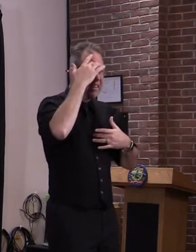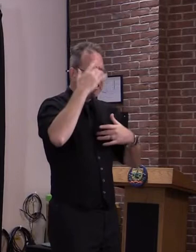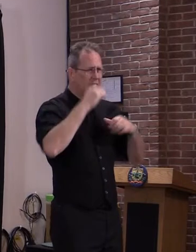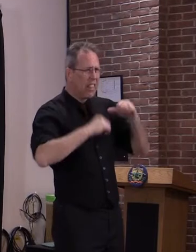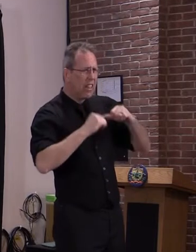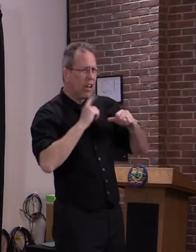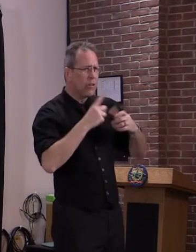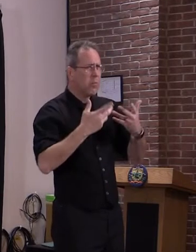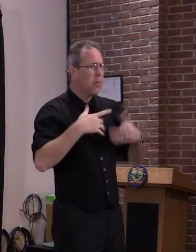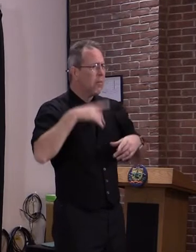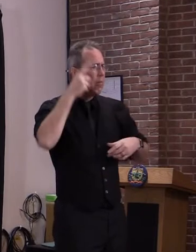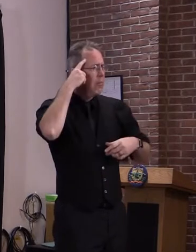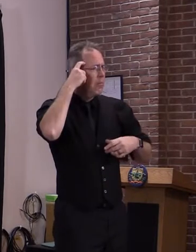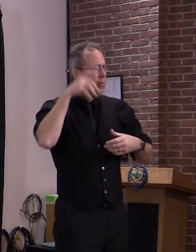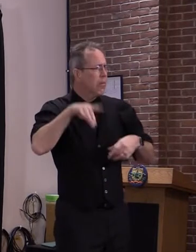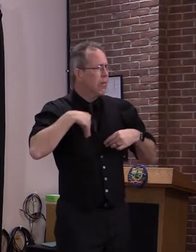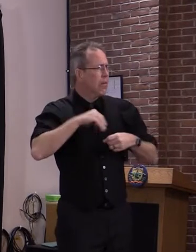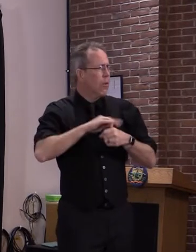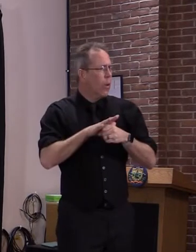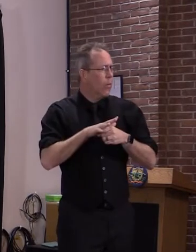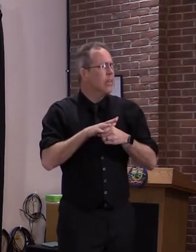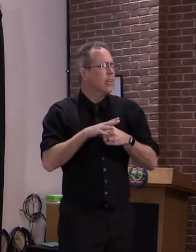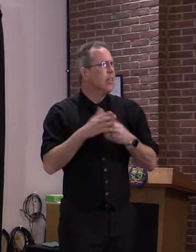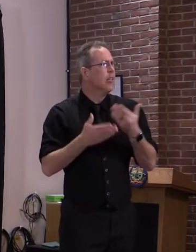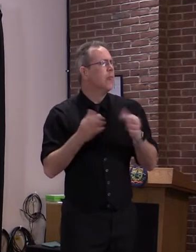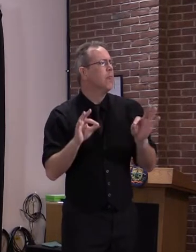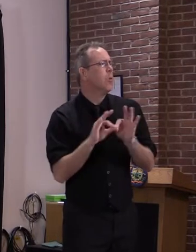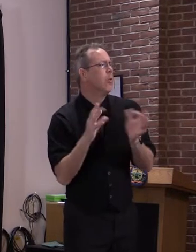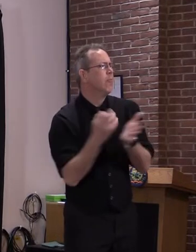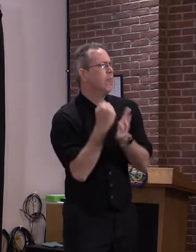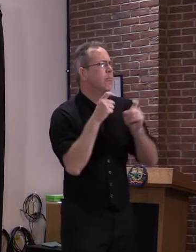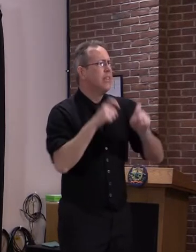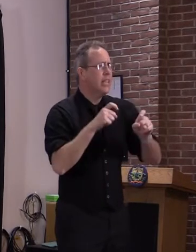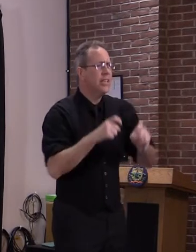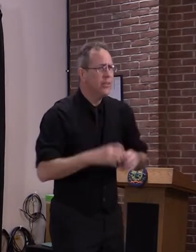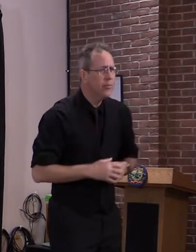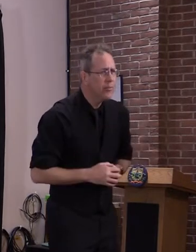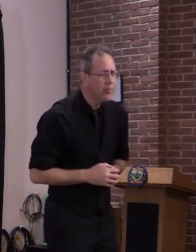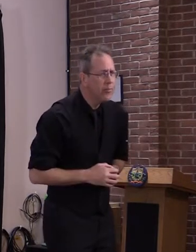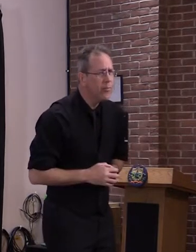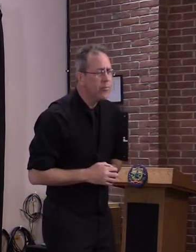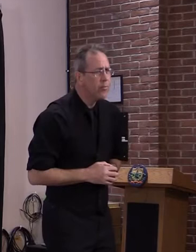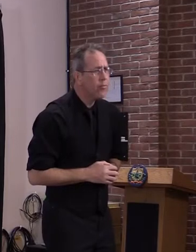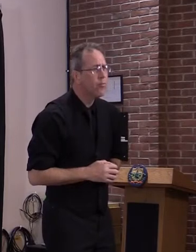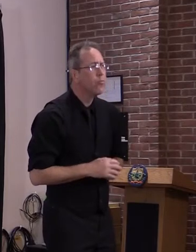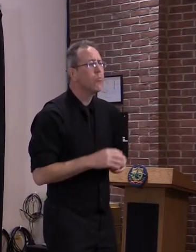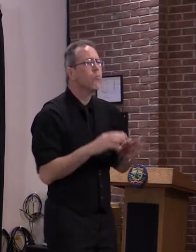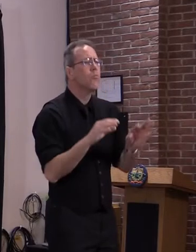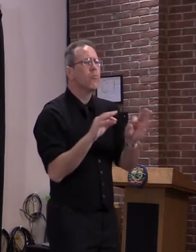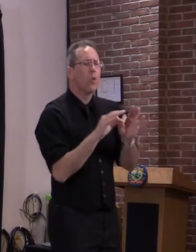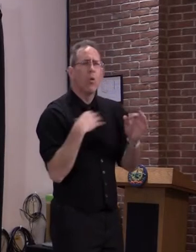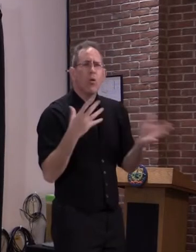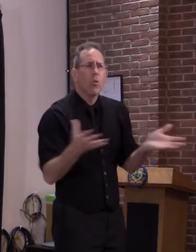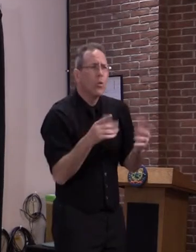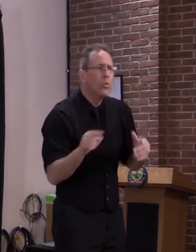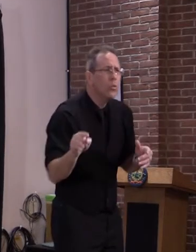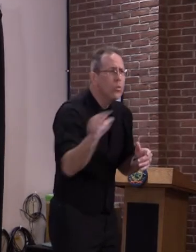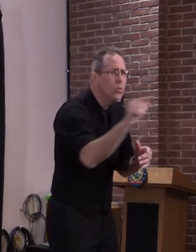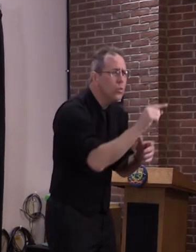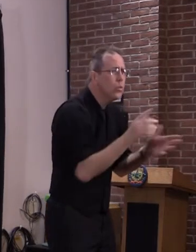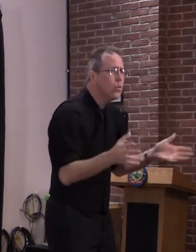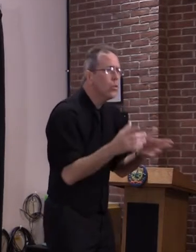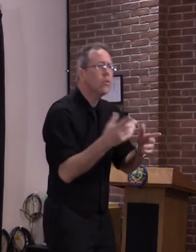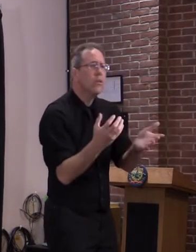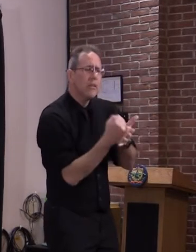We'll continue to urge Vermonters to stay up to date on their vaccines and boosters to be as protected as